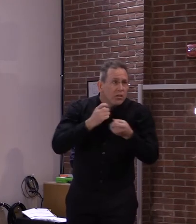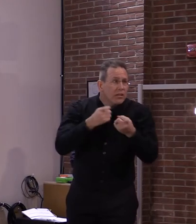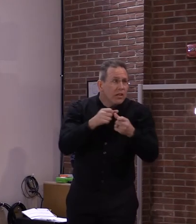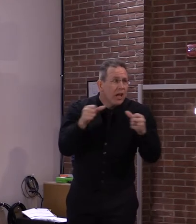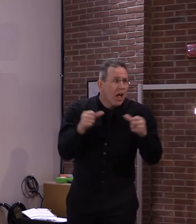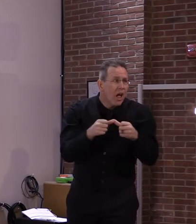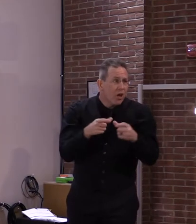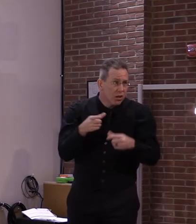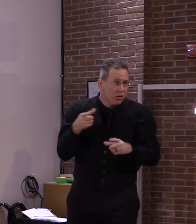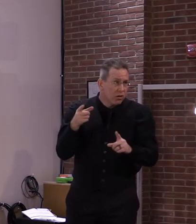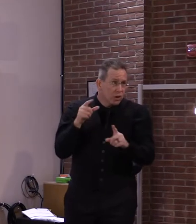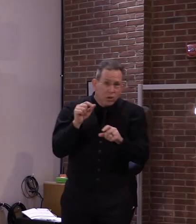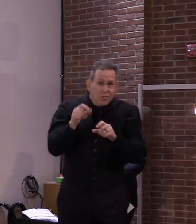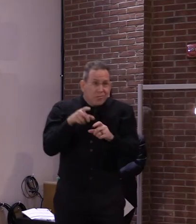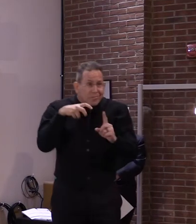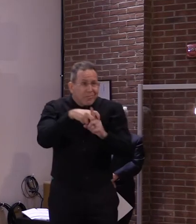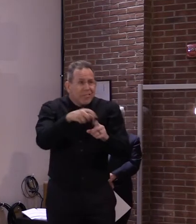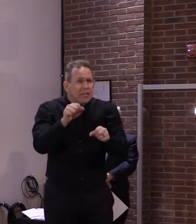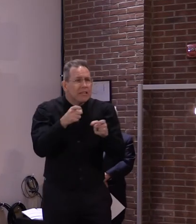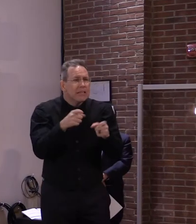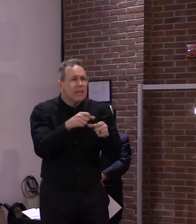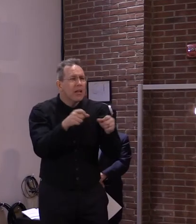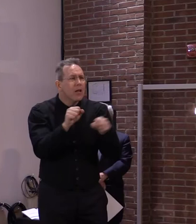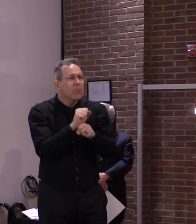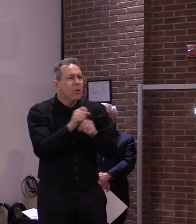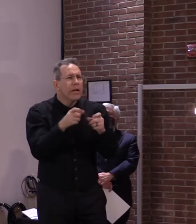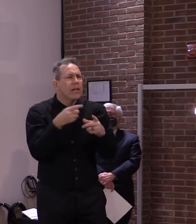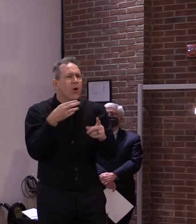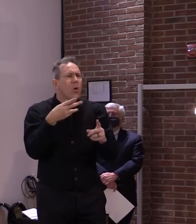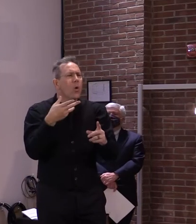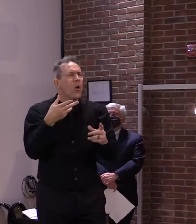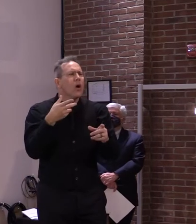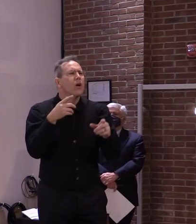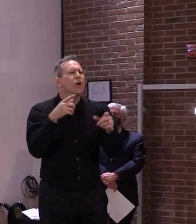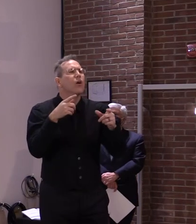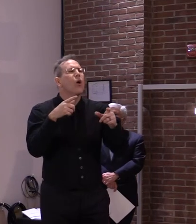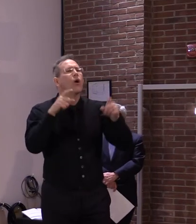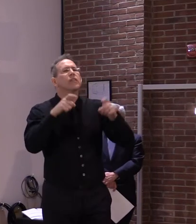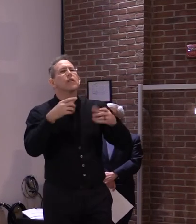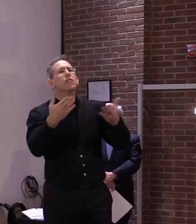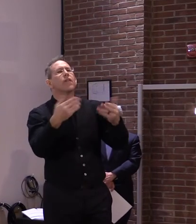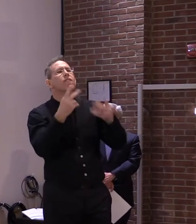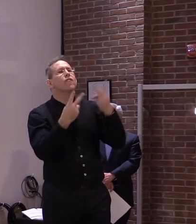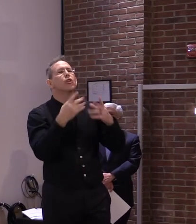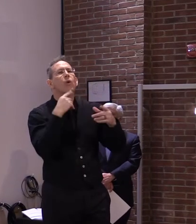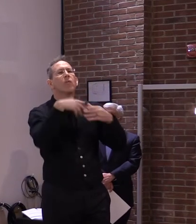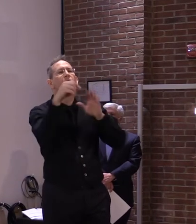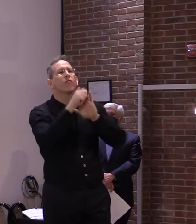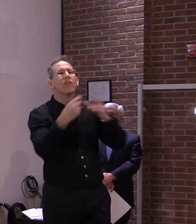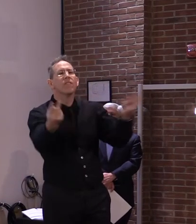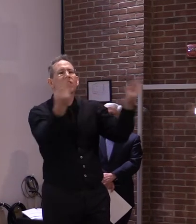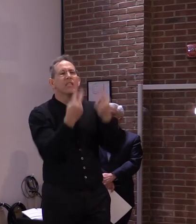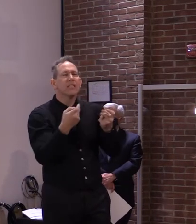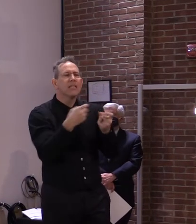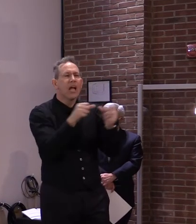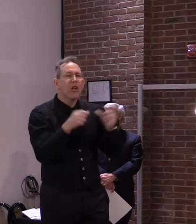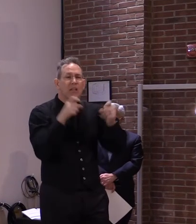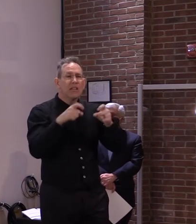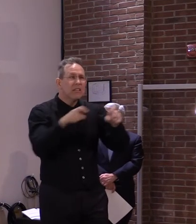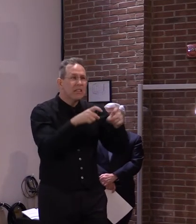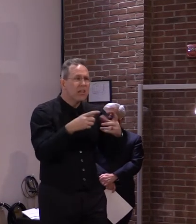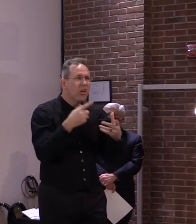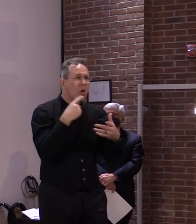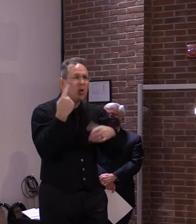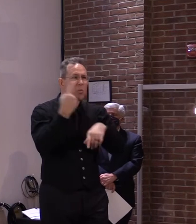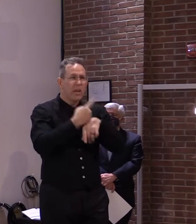testing of of multi-day visitors or or single-day visitors to uh to the areas yeah so the